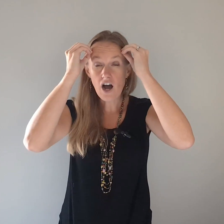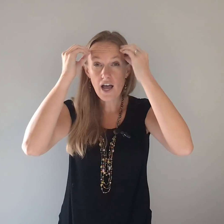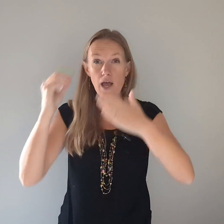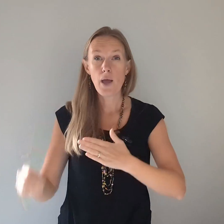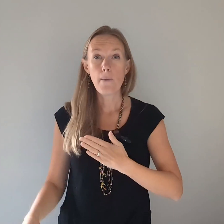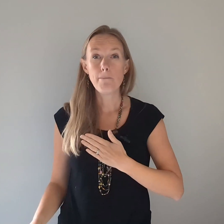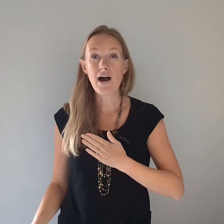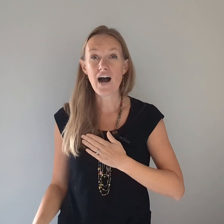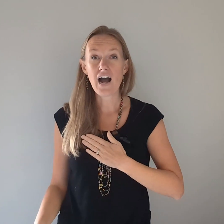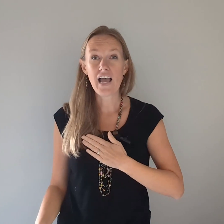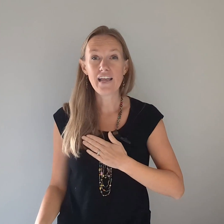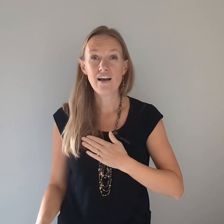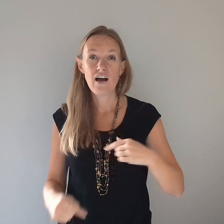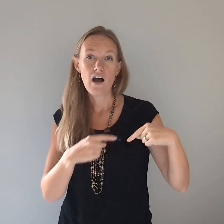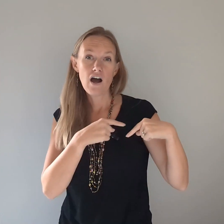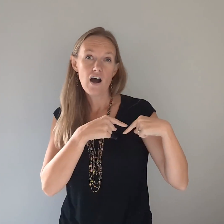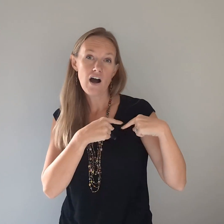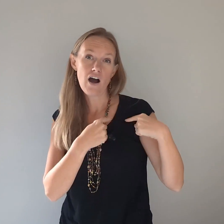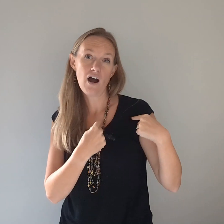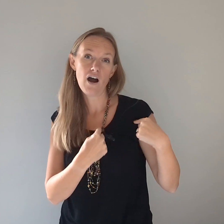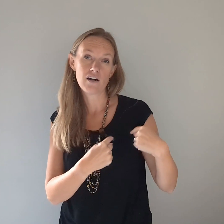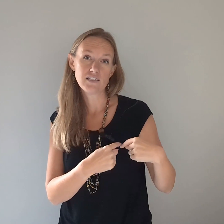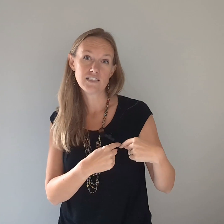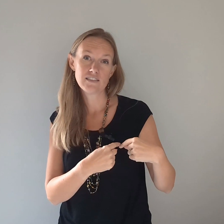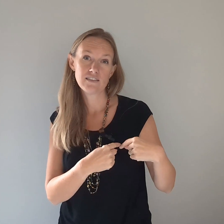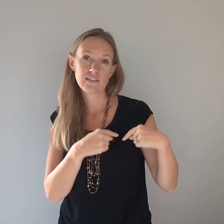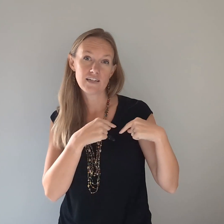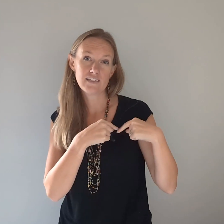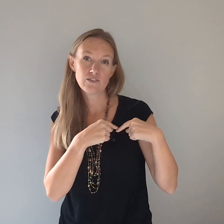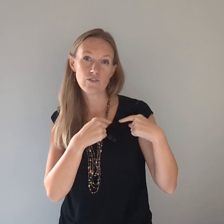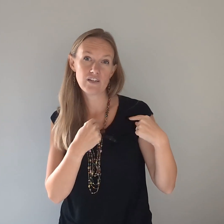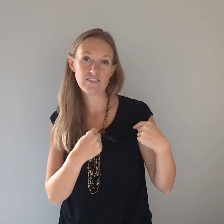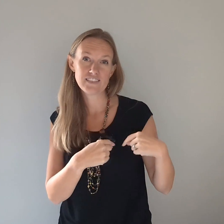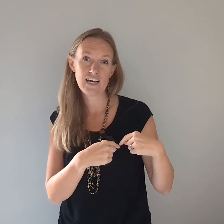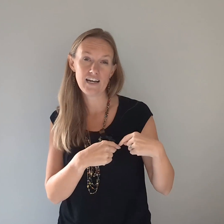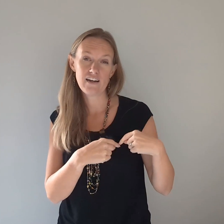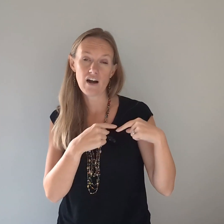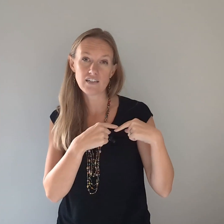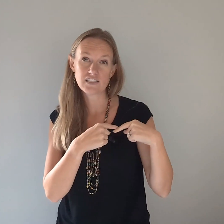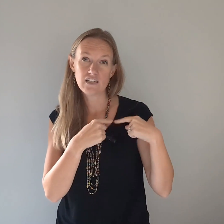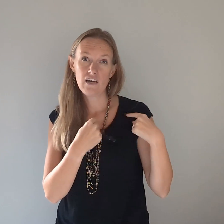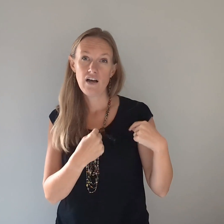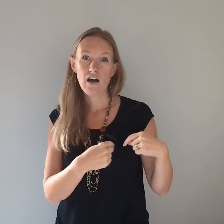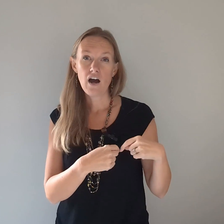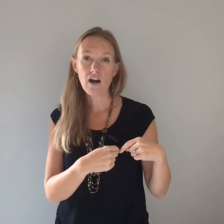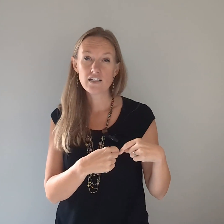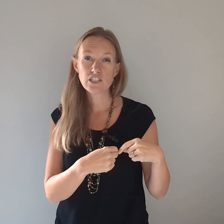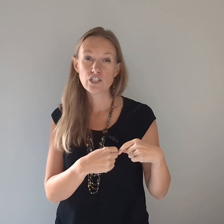taught my heart. Okay, so over your left side, heart. Heart